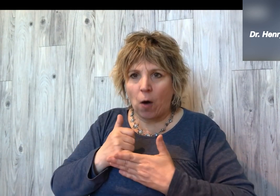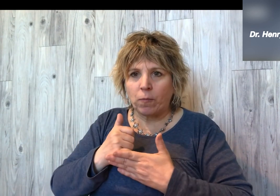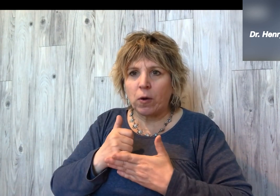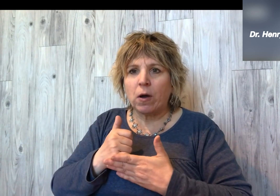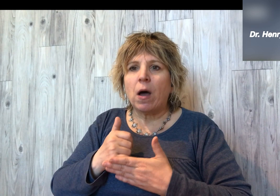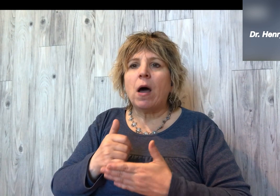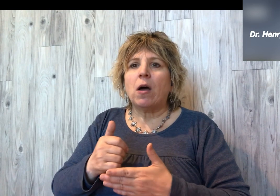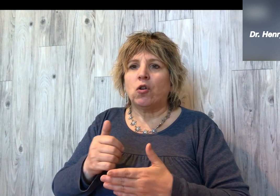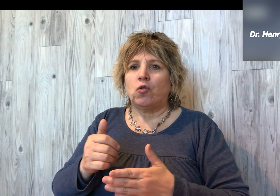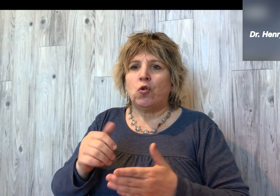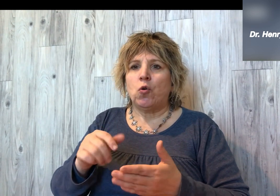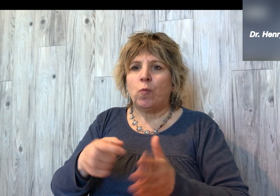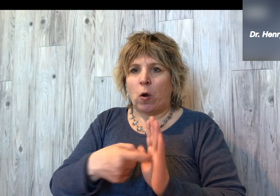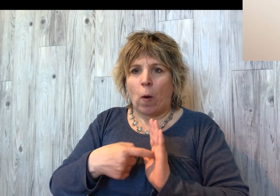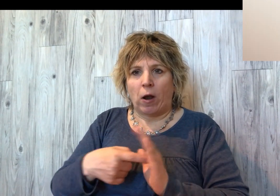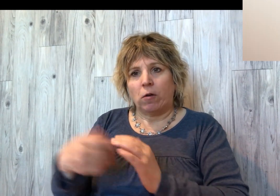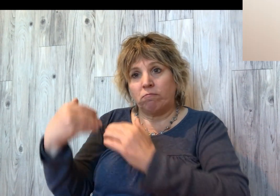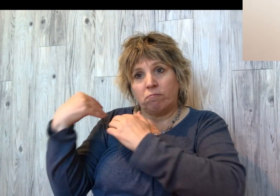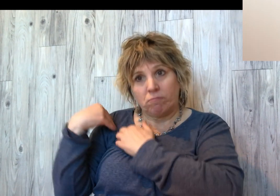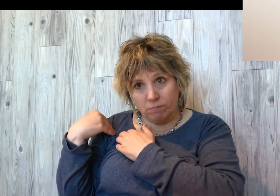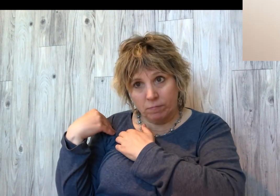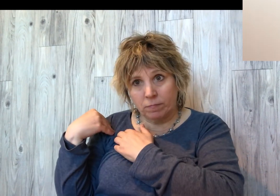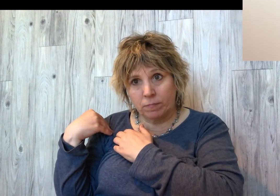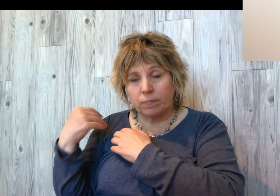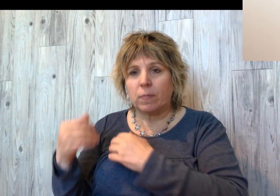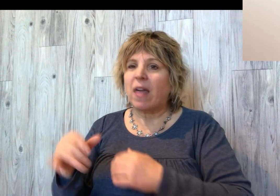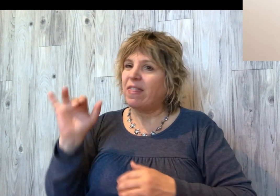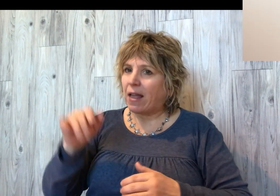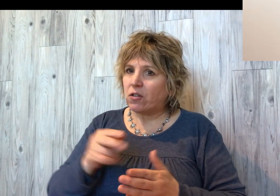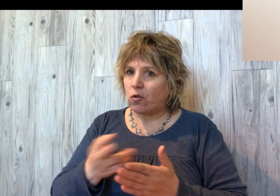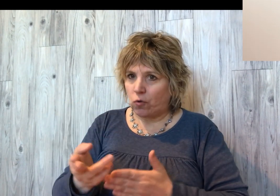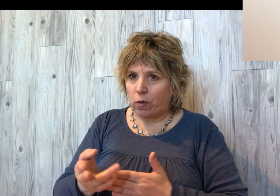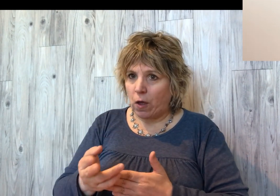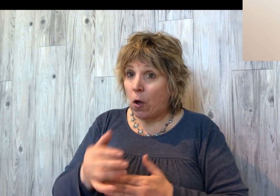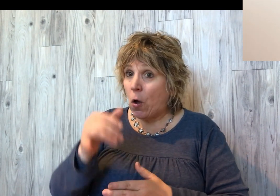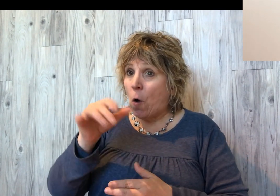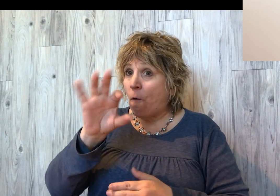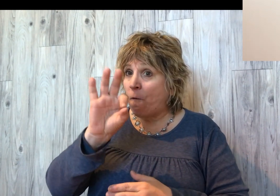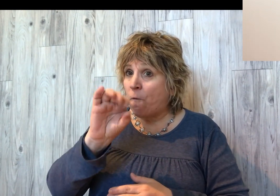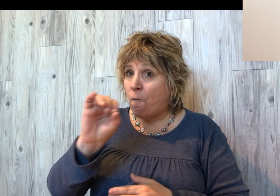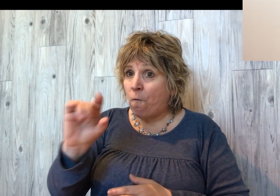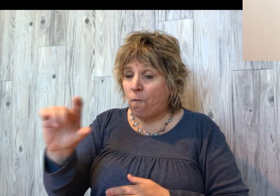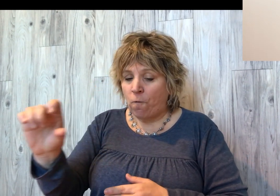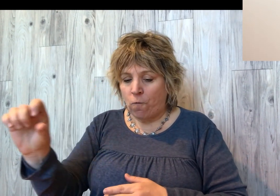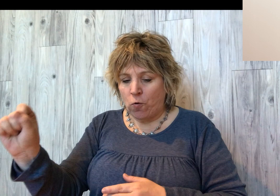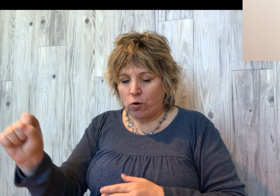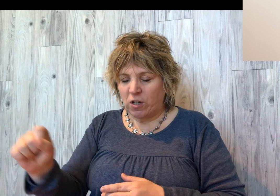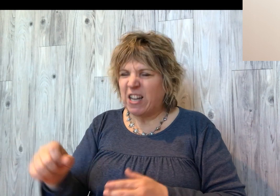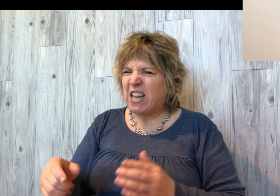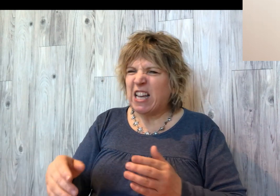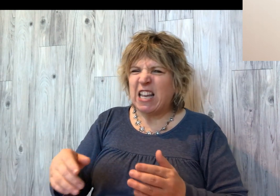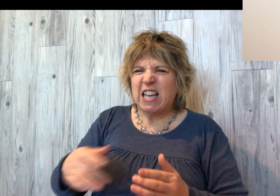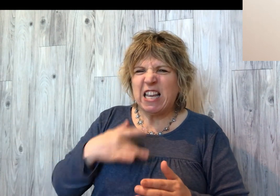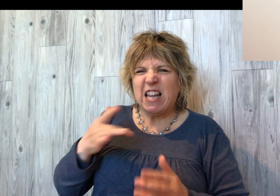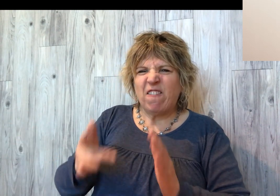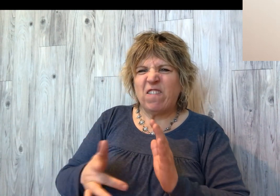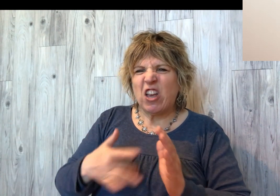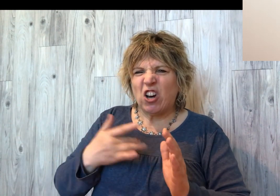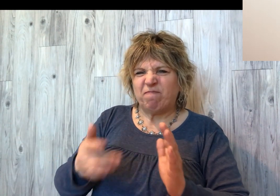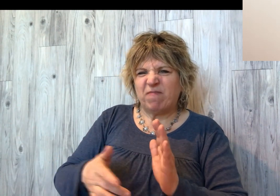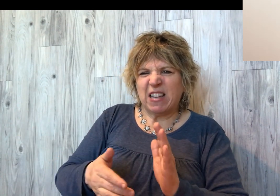be held accountable. It's just the truth. See, fools get easily defensive,